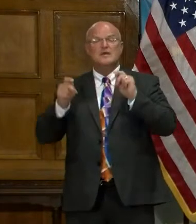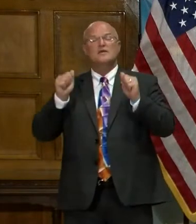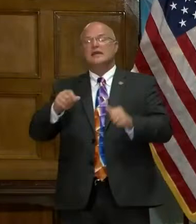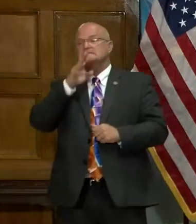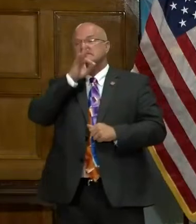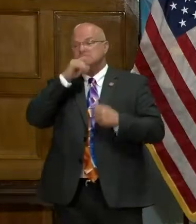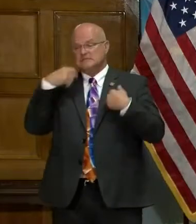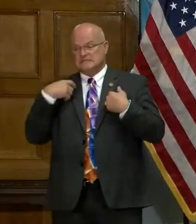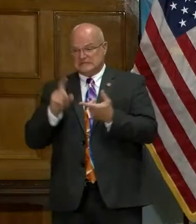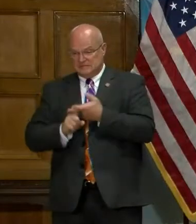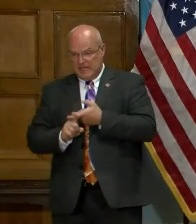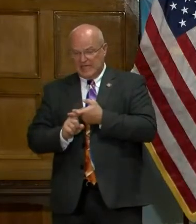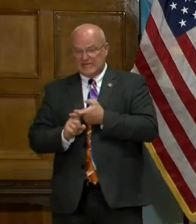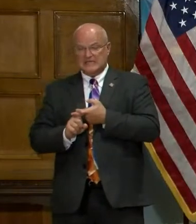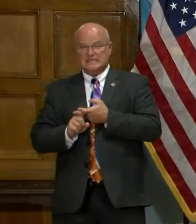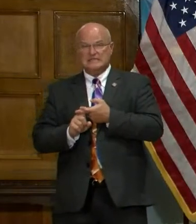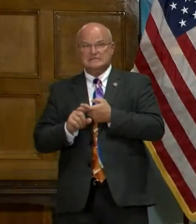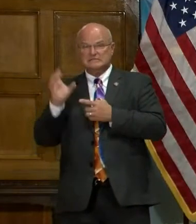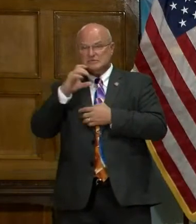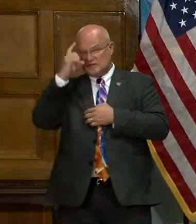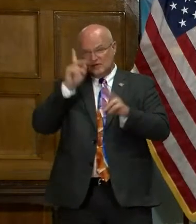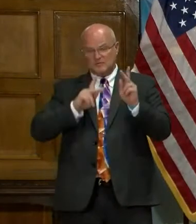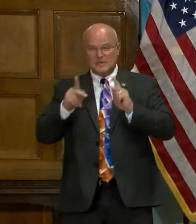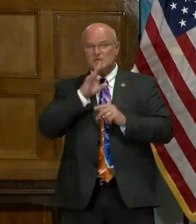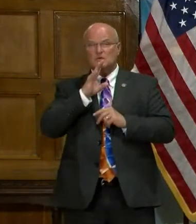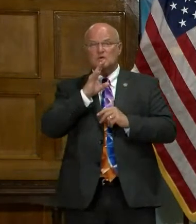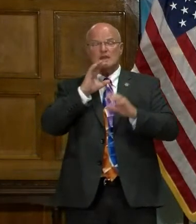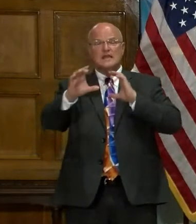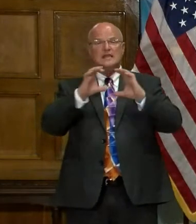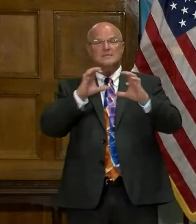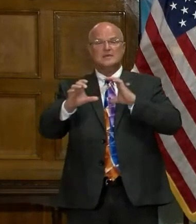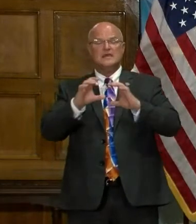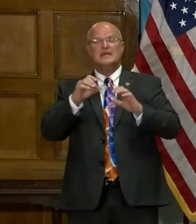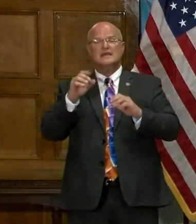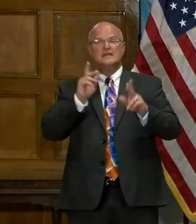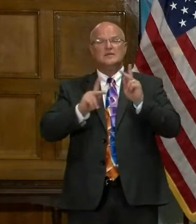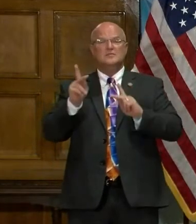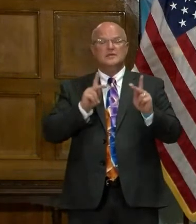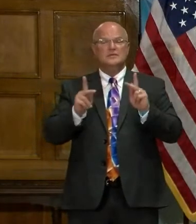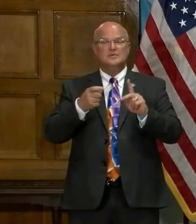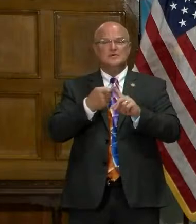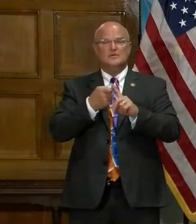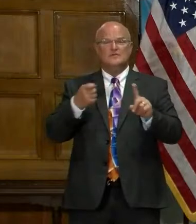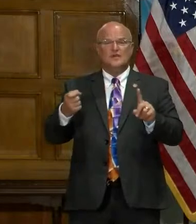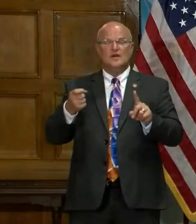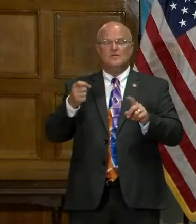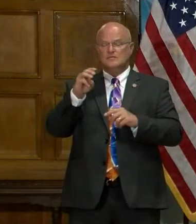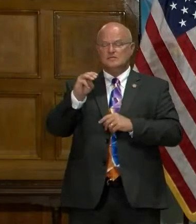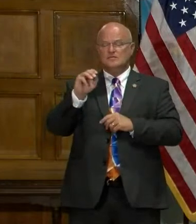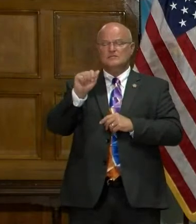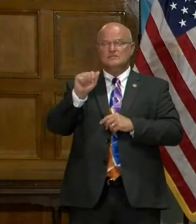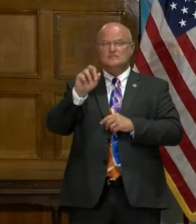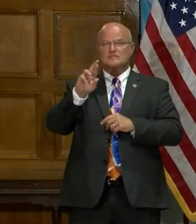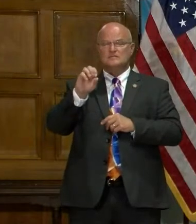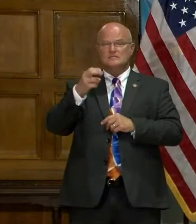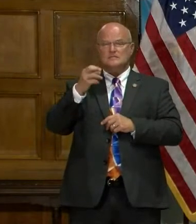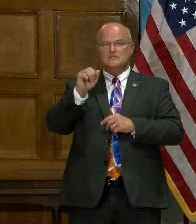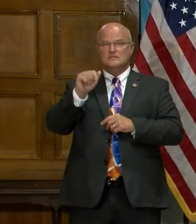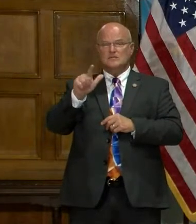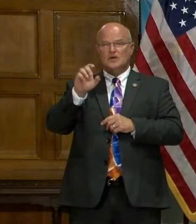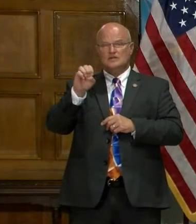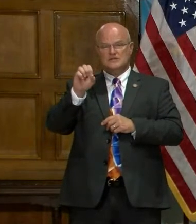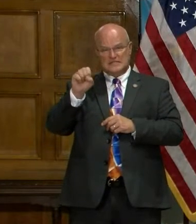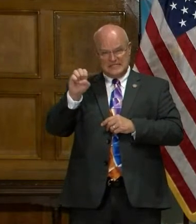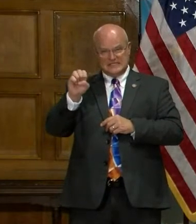to speak Spanish. We are looking for people also who can communicate with those from the Republic of the Marshall Islands,